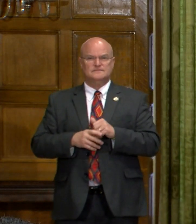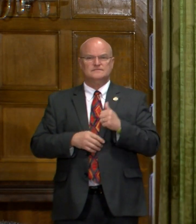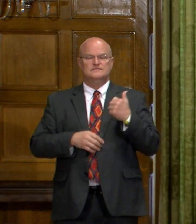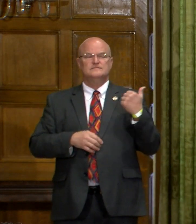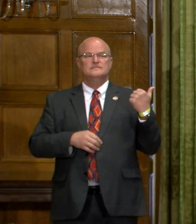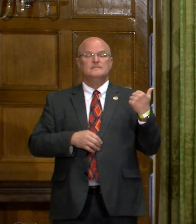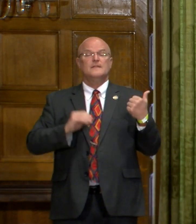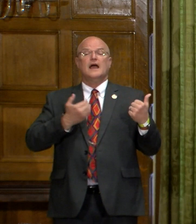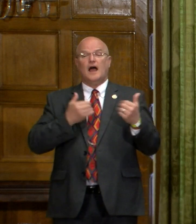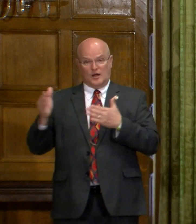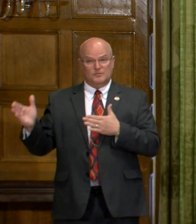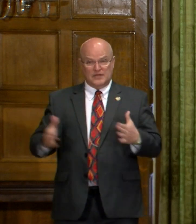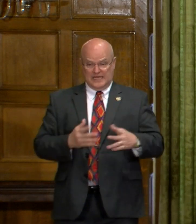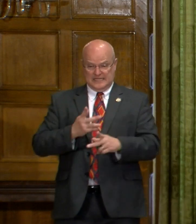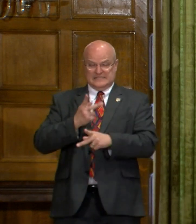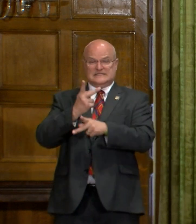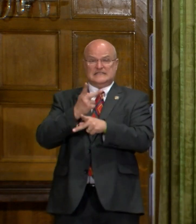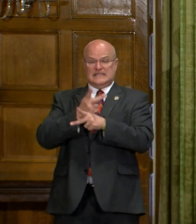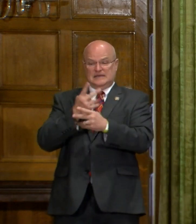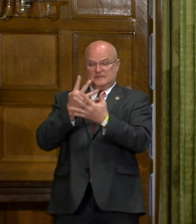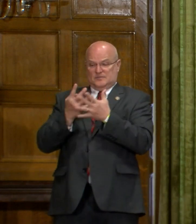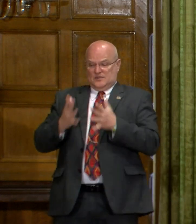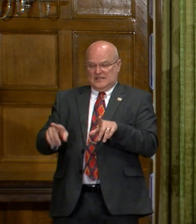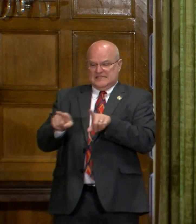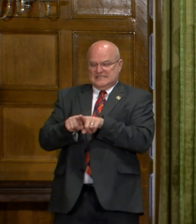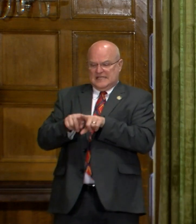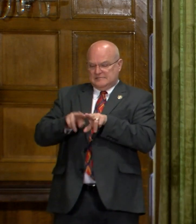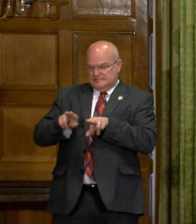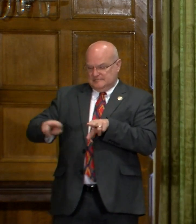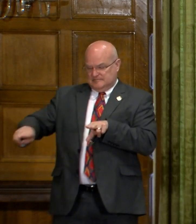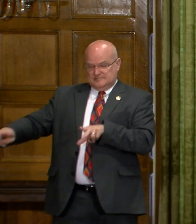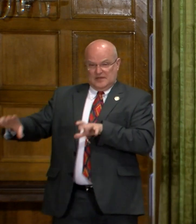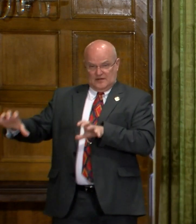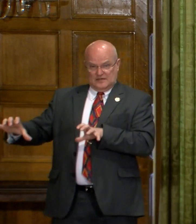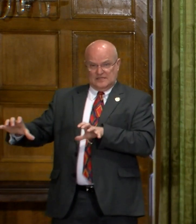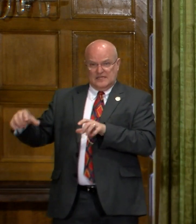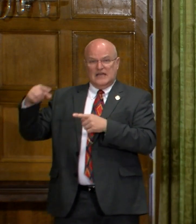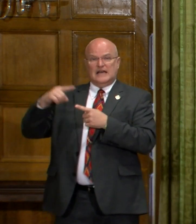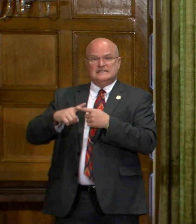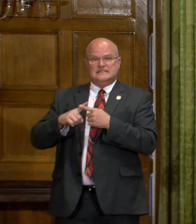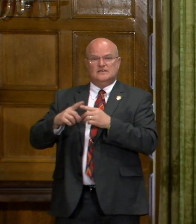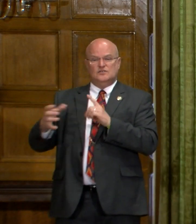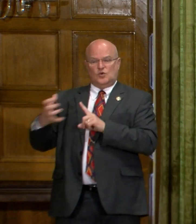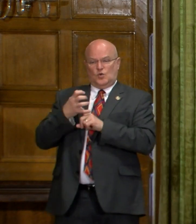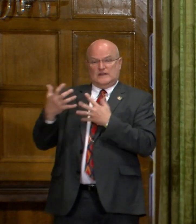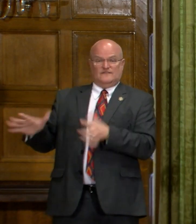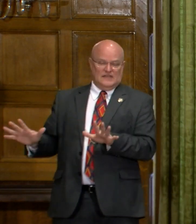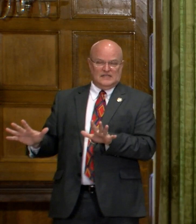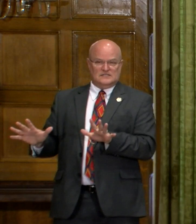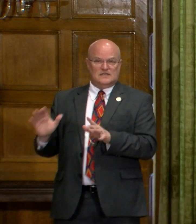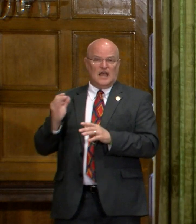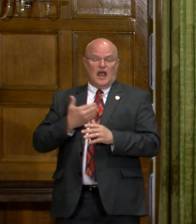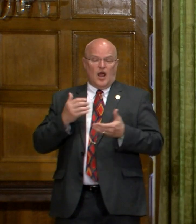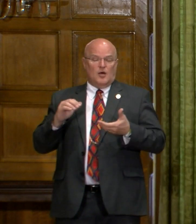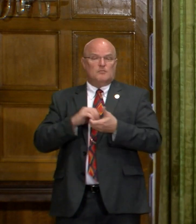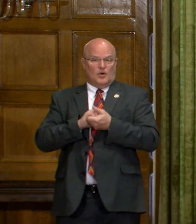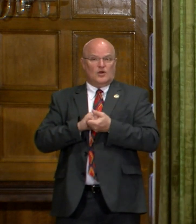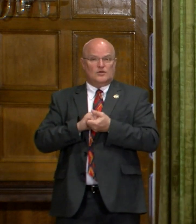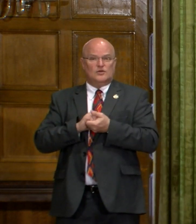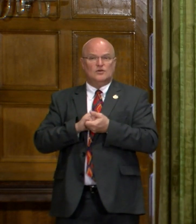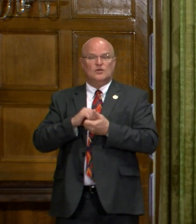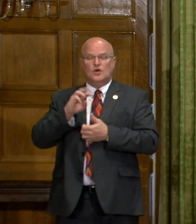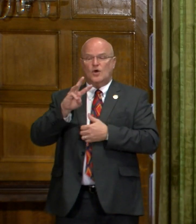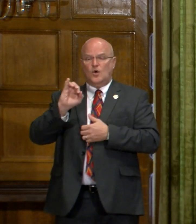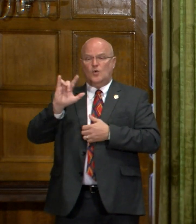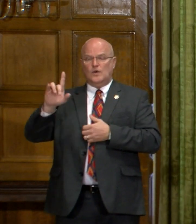Yes, our plan is to keep those inmates in the same barracks until the quarantine is over. Our partner, WellPath,